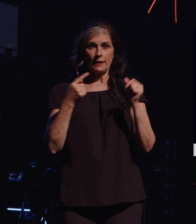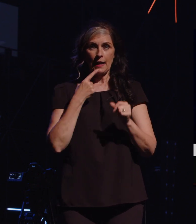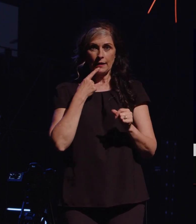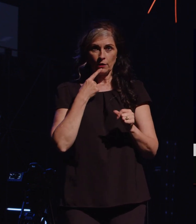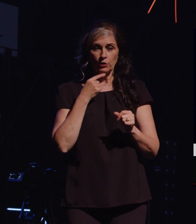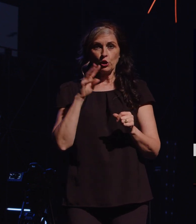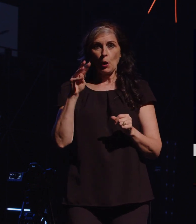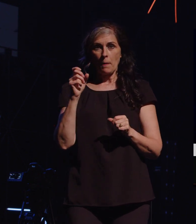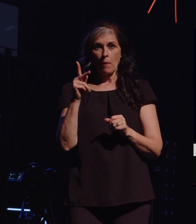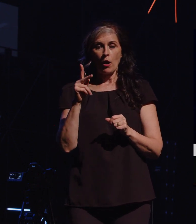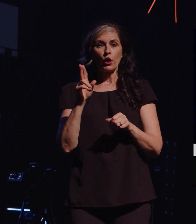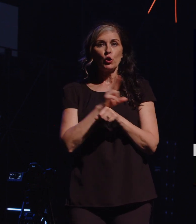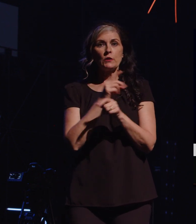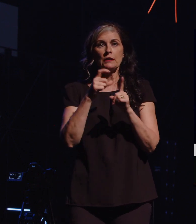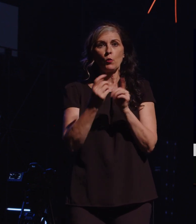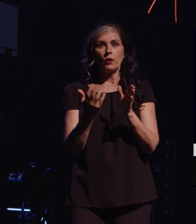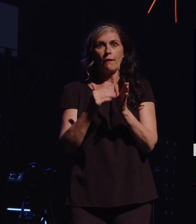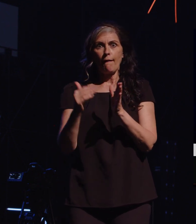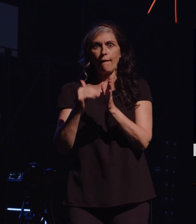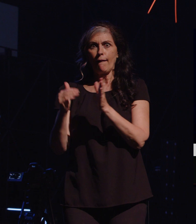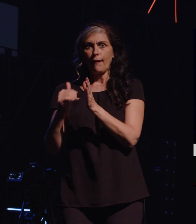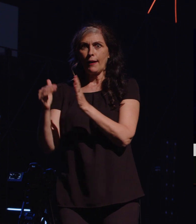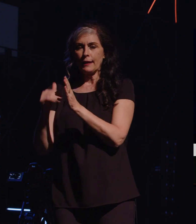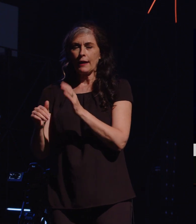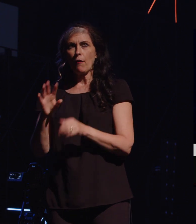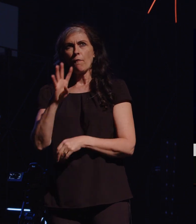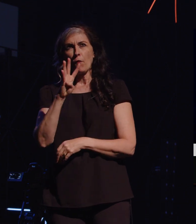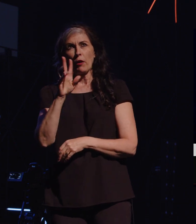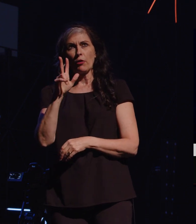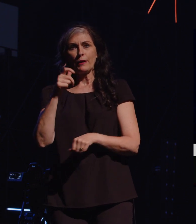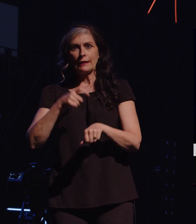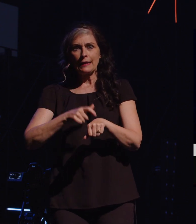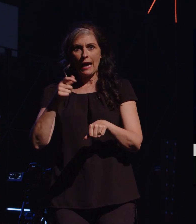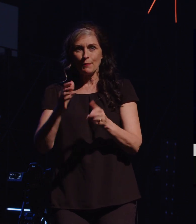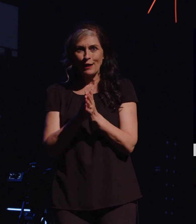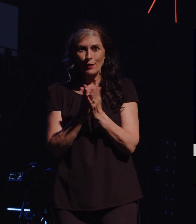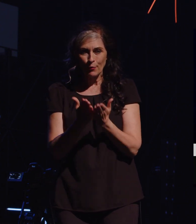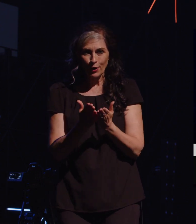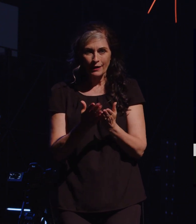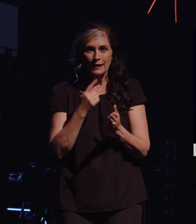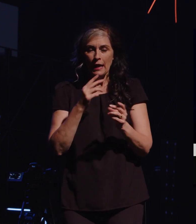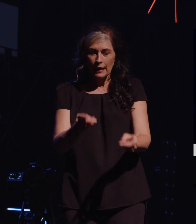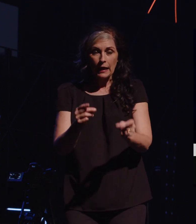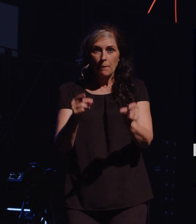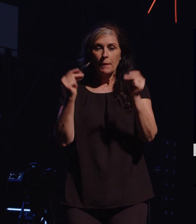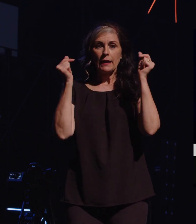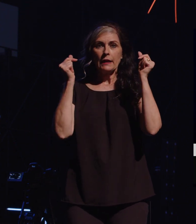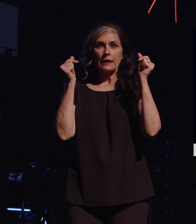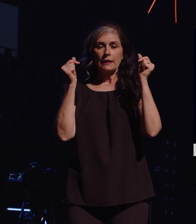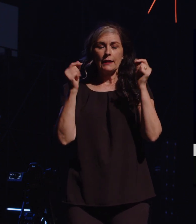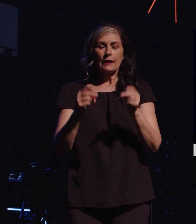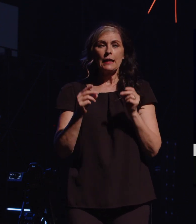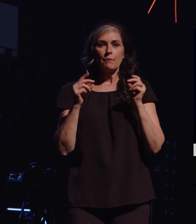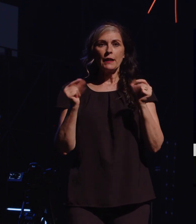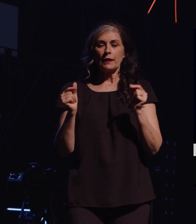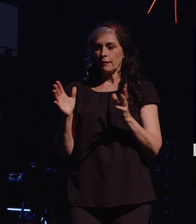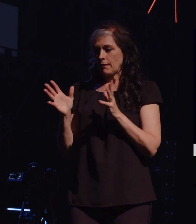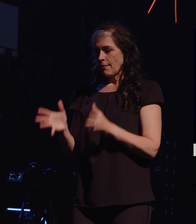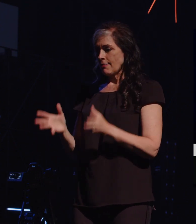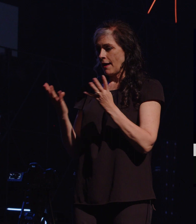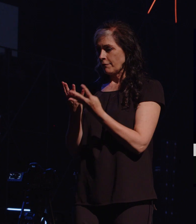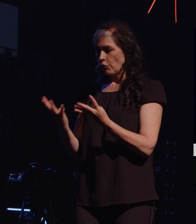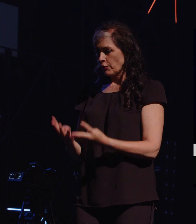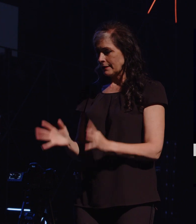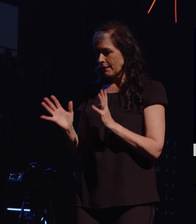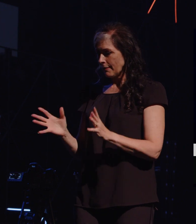you that Mark uses this word over and over again, 42, 43 times throughout this book. He says, immediately. And immediately they left their nets and